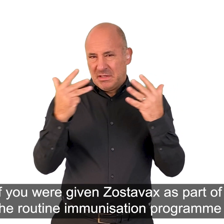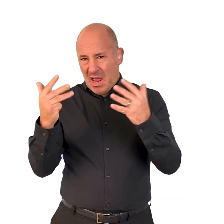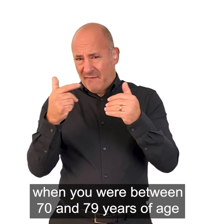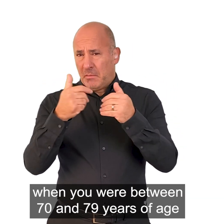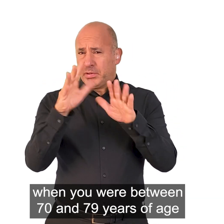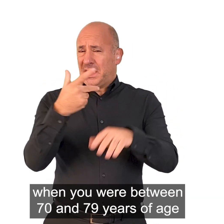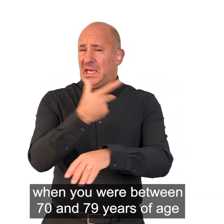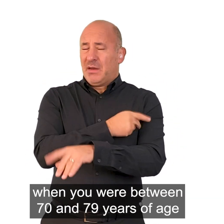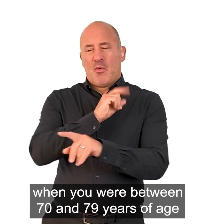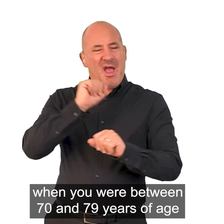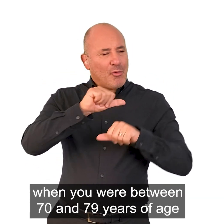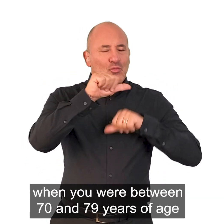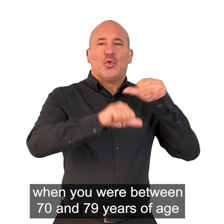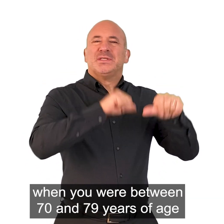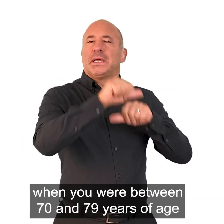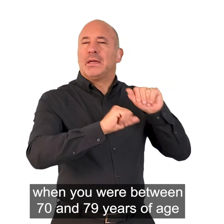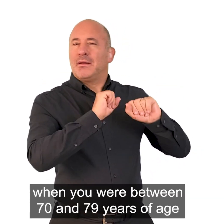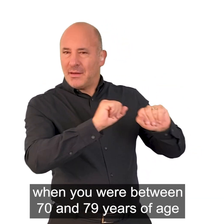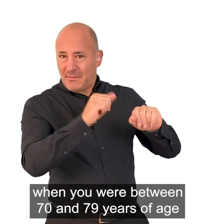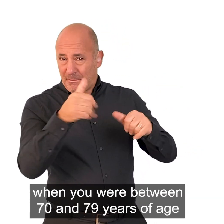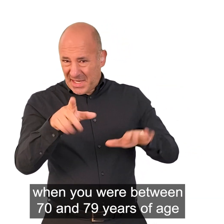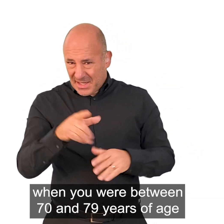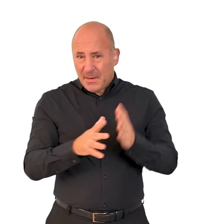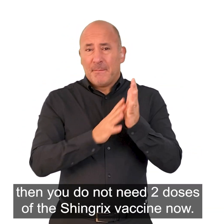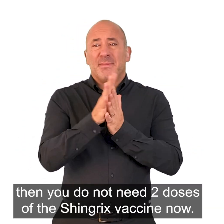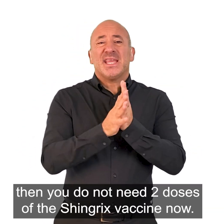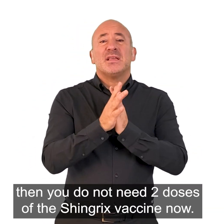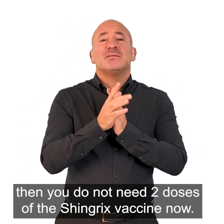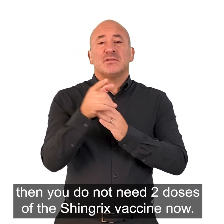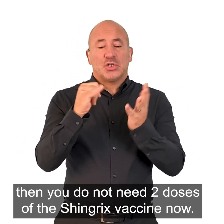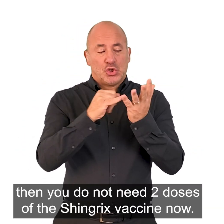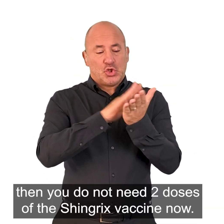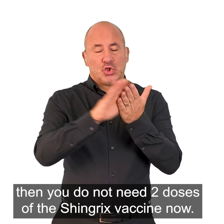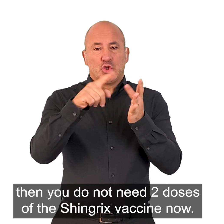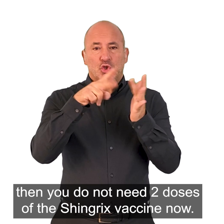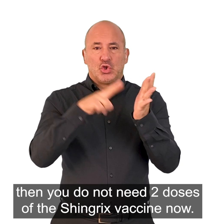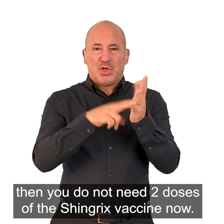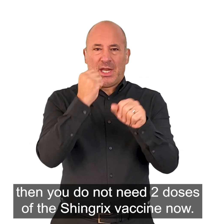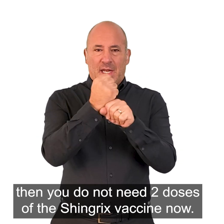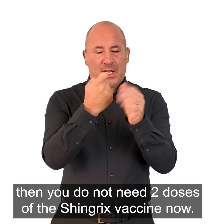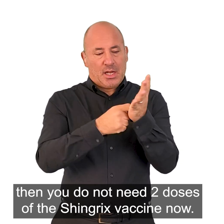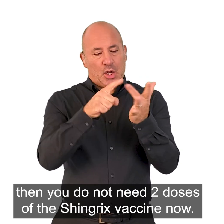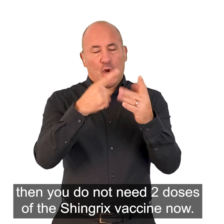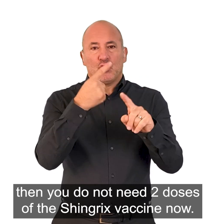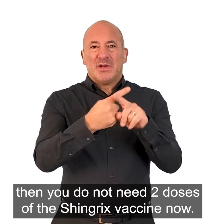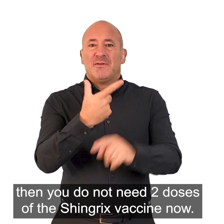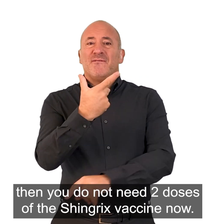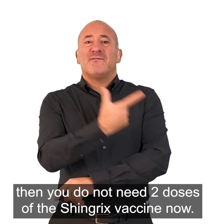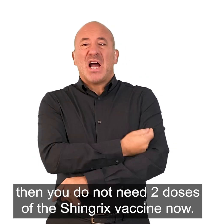when you were between 70 and 79 years of age, then you do not need 2 doses of the Shingrix vaccine now.